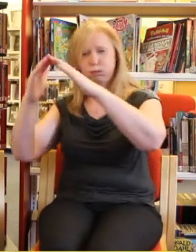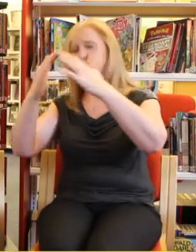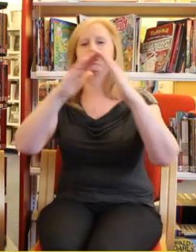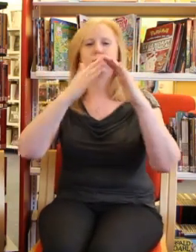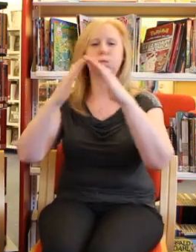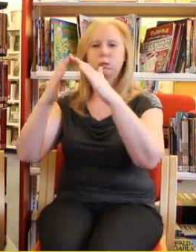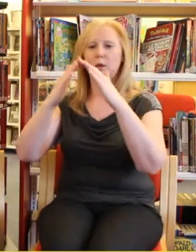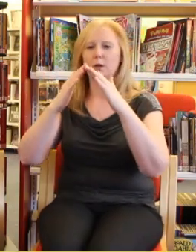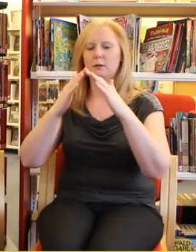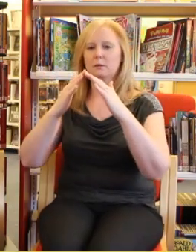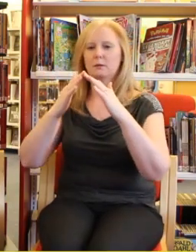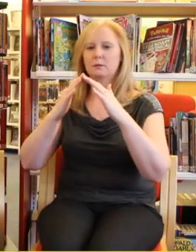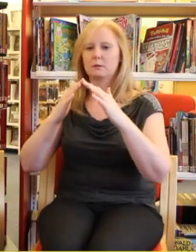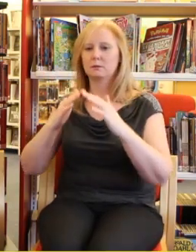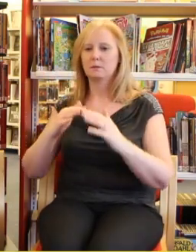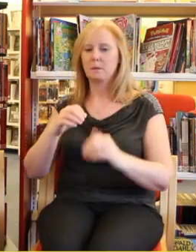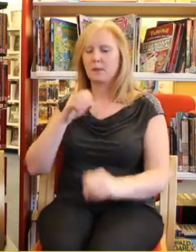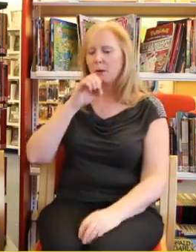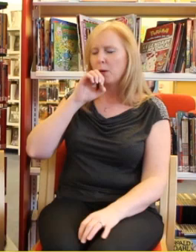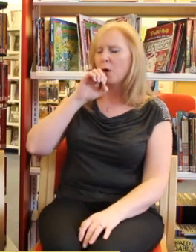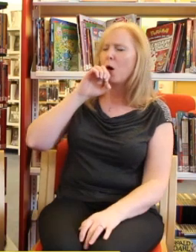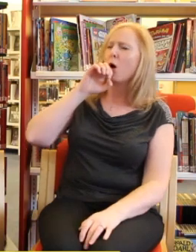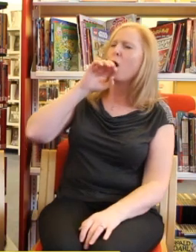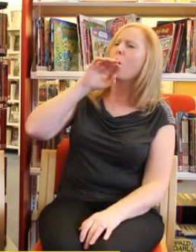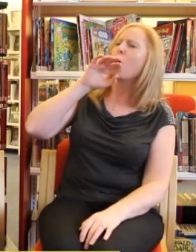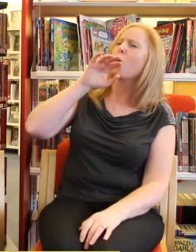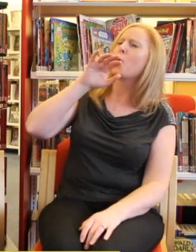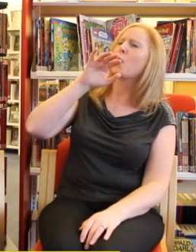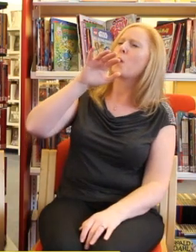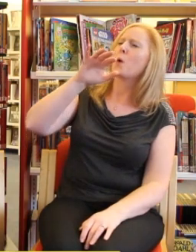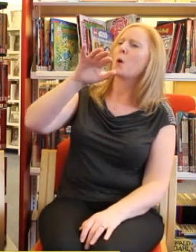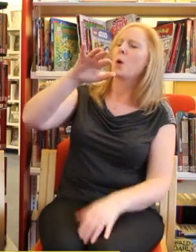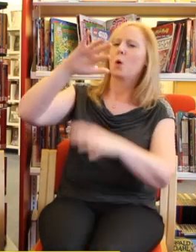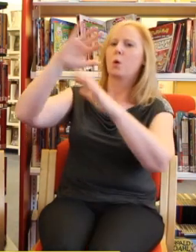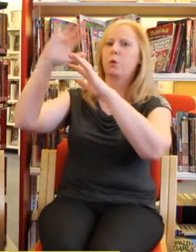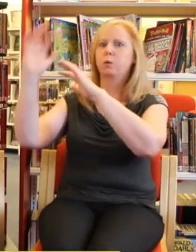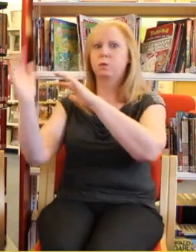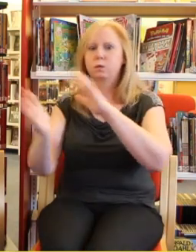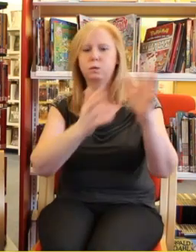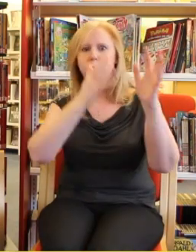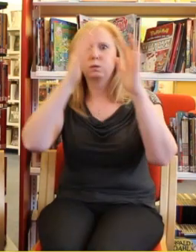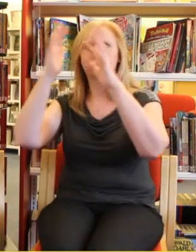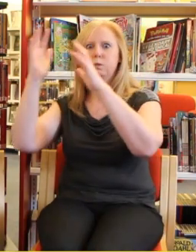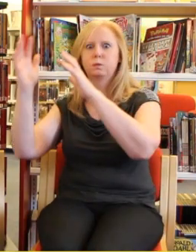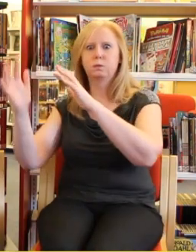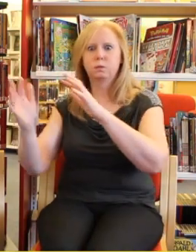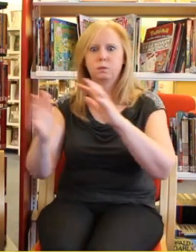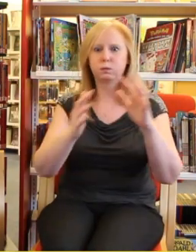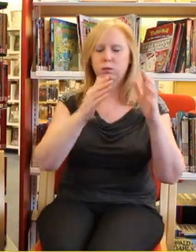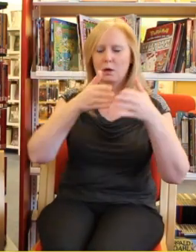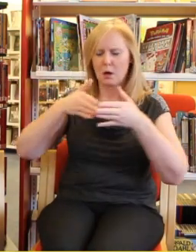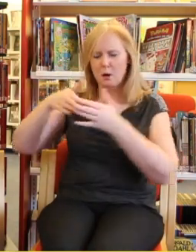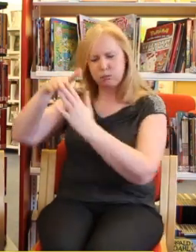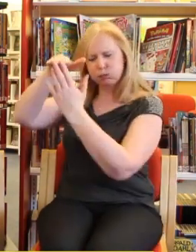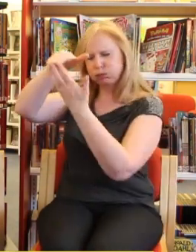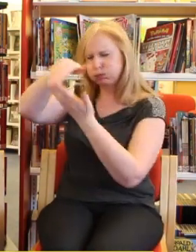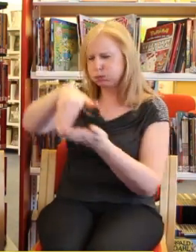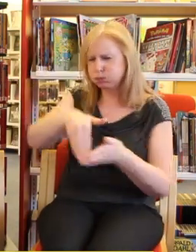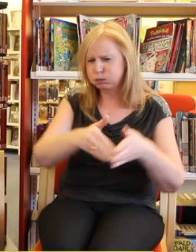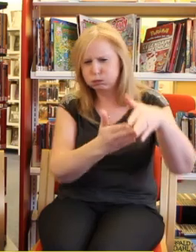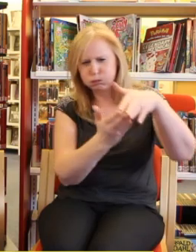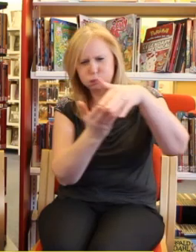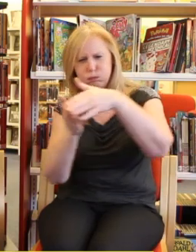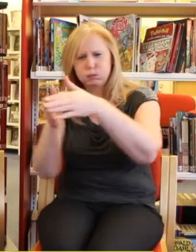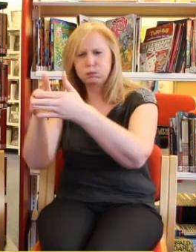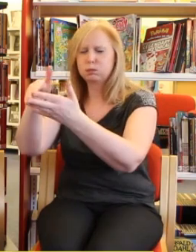around. The breath from his mouth it blew like a gale so the boats in the harbour broke free and